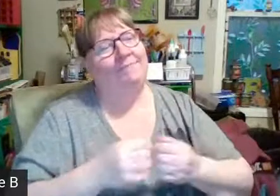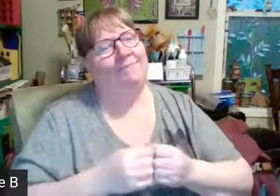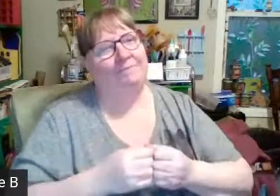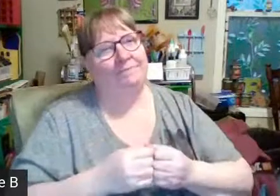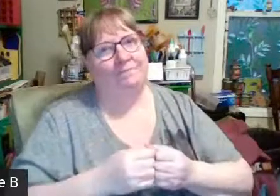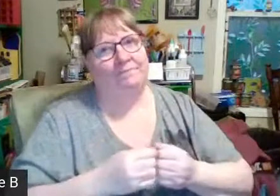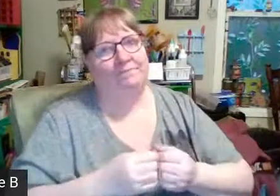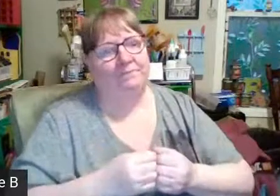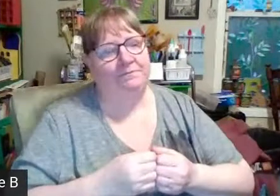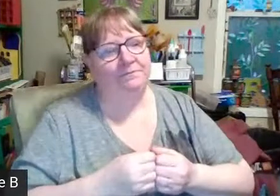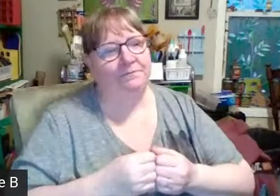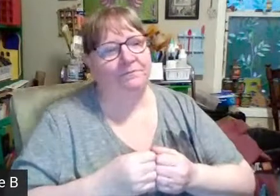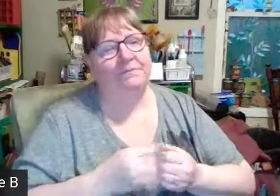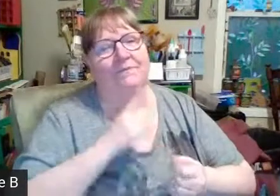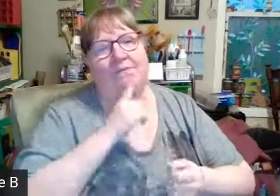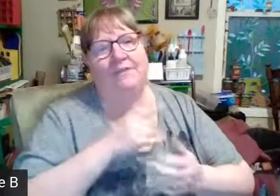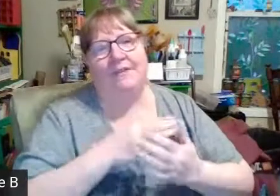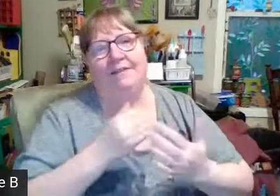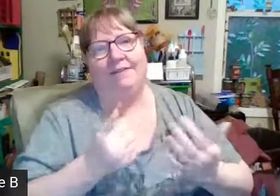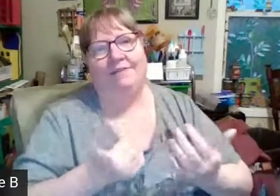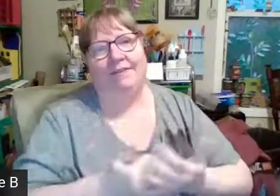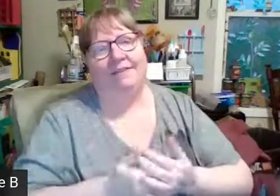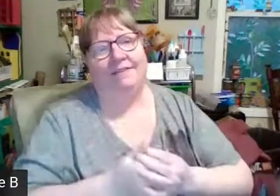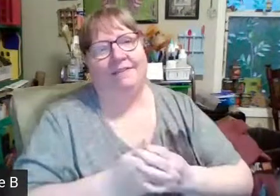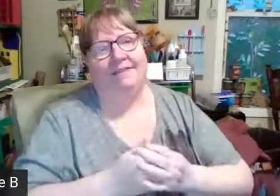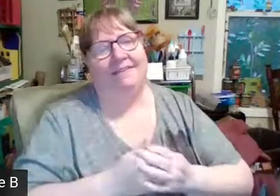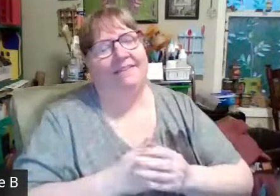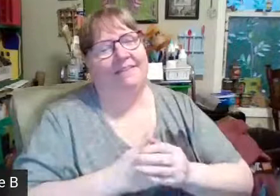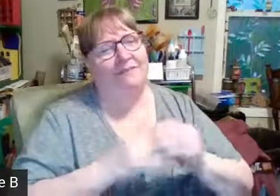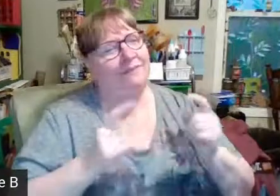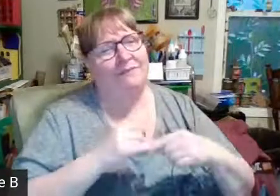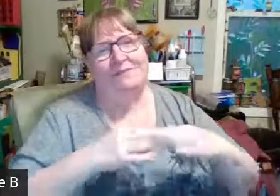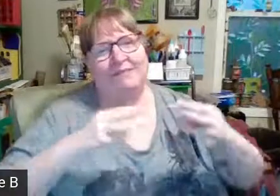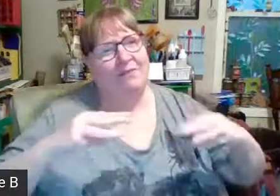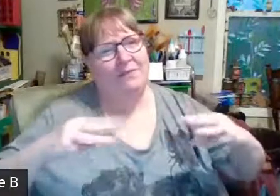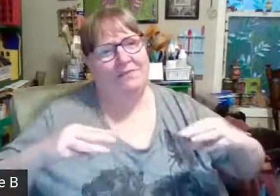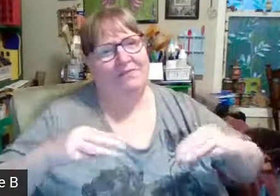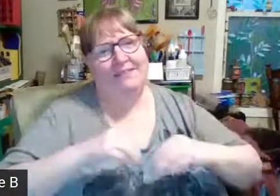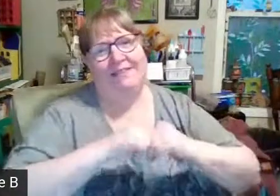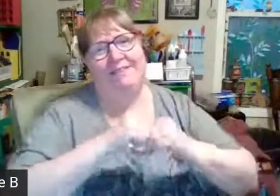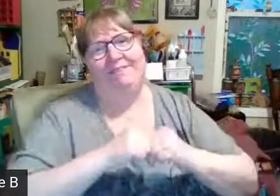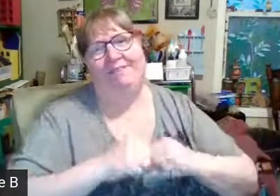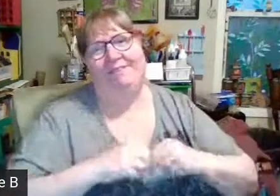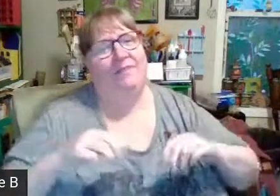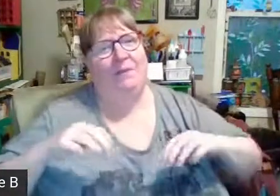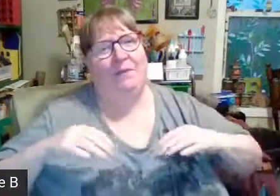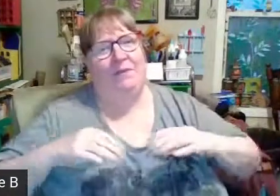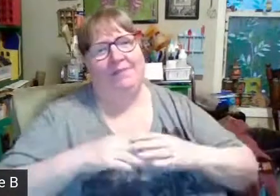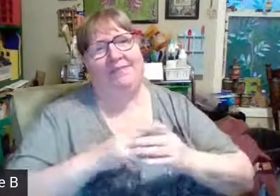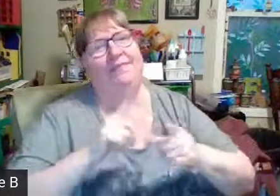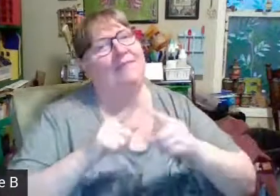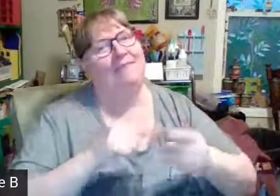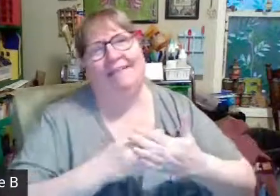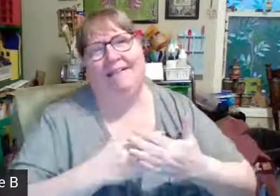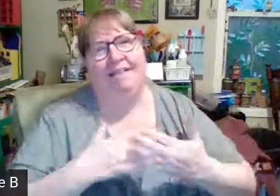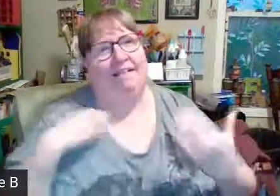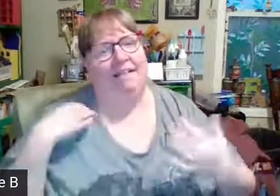like. So it was a little nerve-wracking on that. But it is helpful when you say, you know, October it's going to be cards, napkins, and